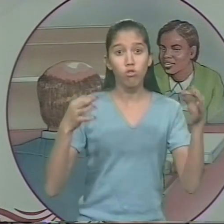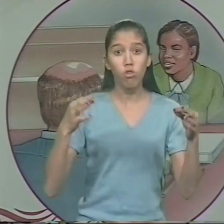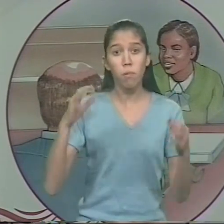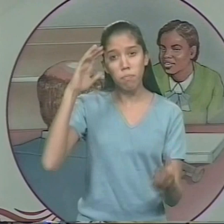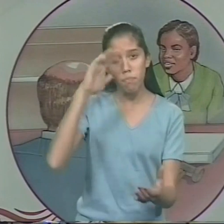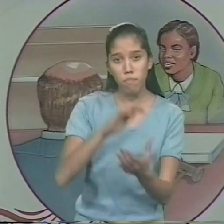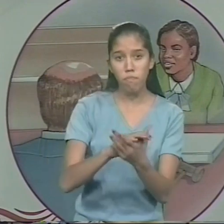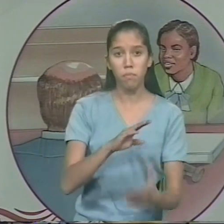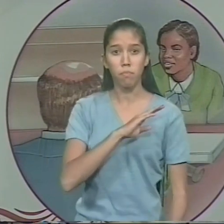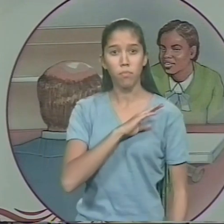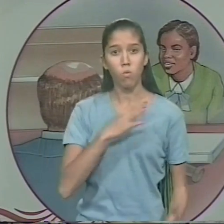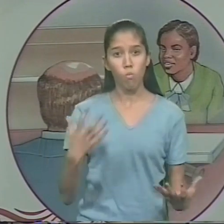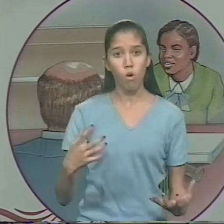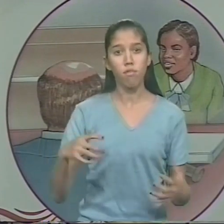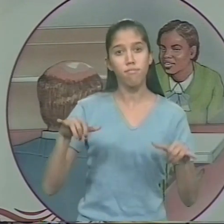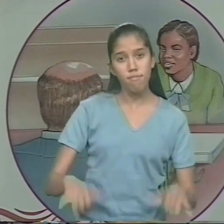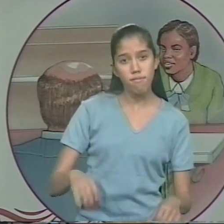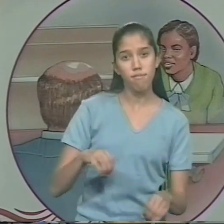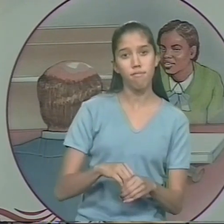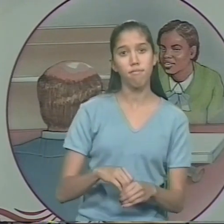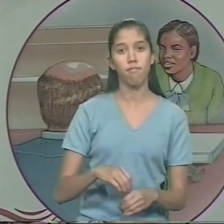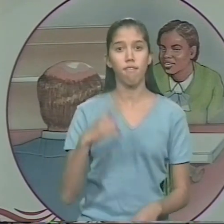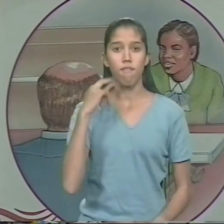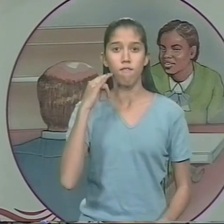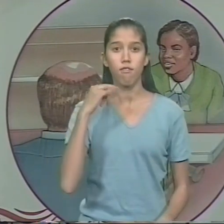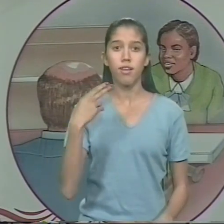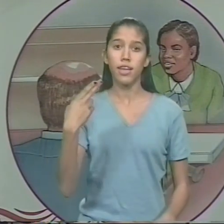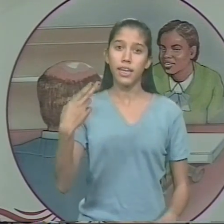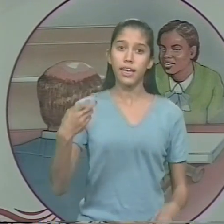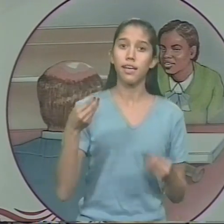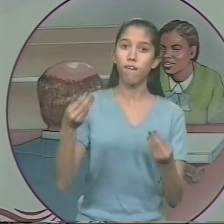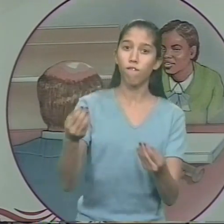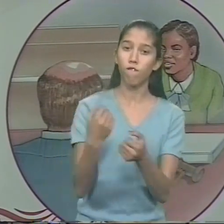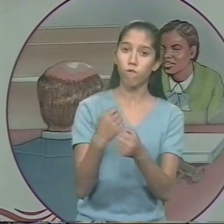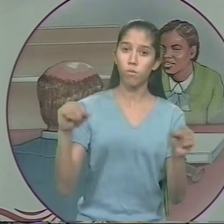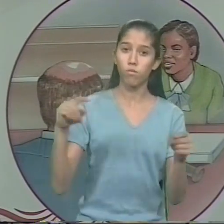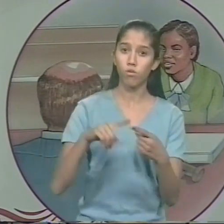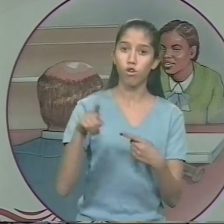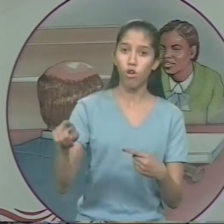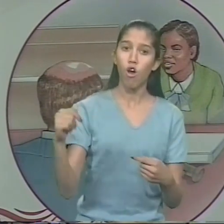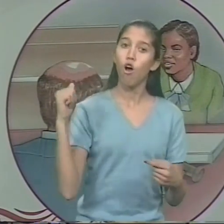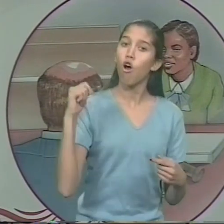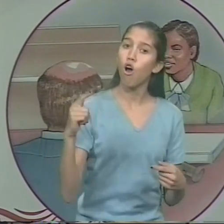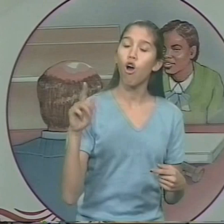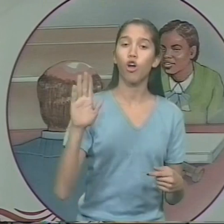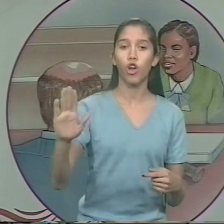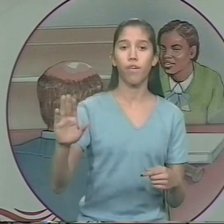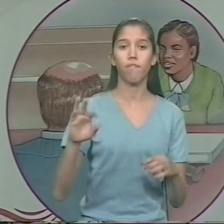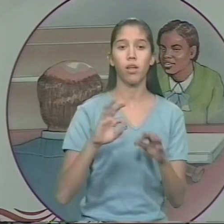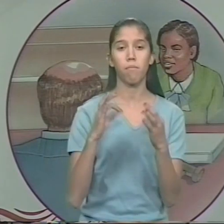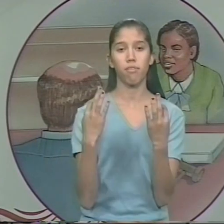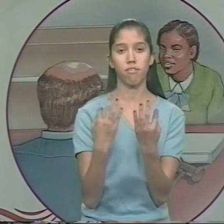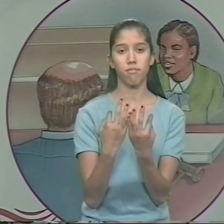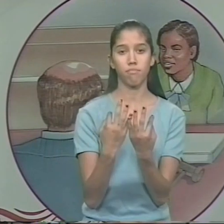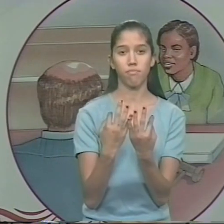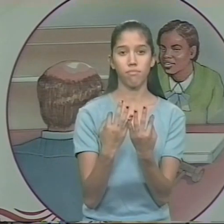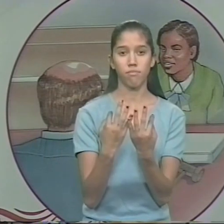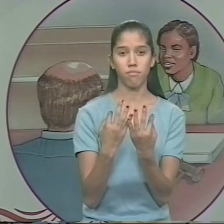with a judge alone. The judge believed that Biddy wanted to stay in California. He granted freedom to her and all of her family.